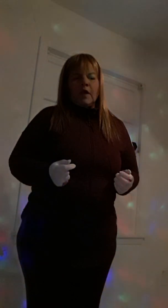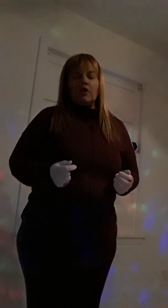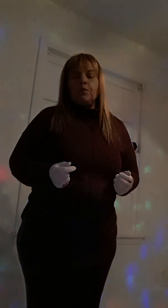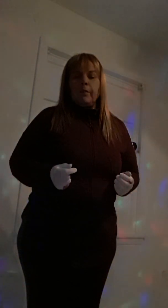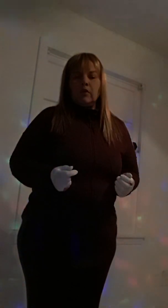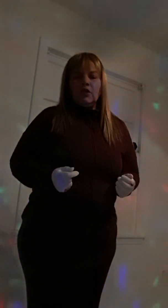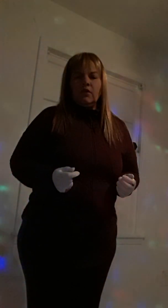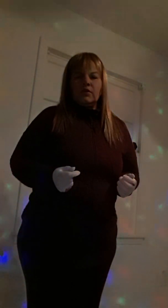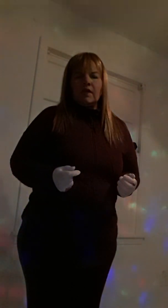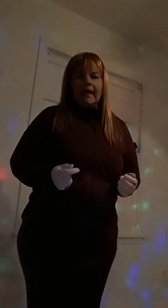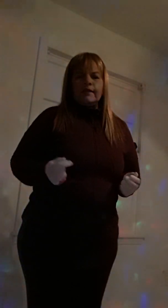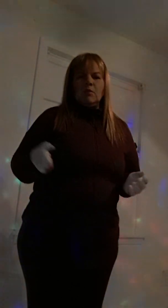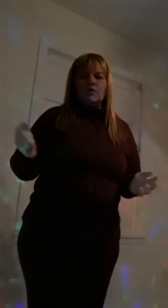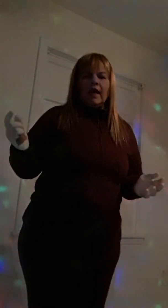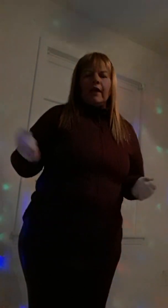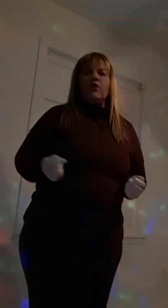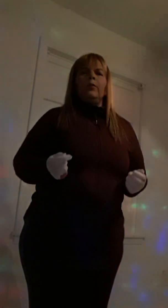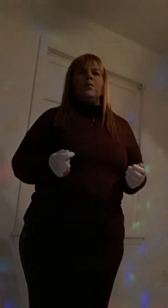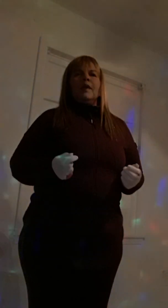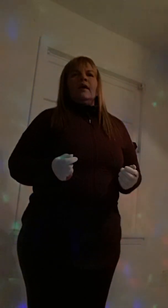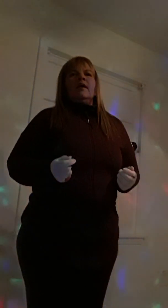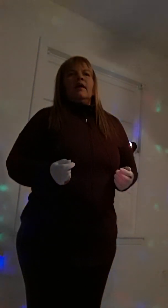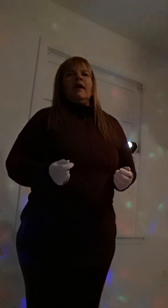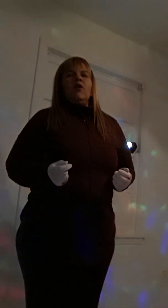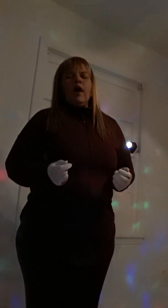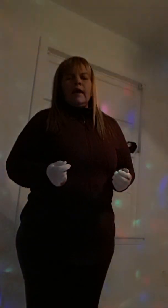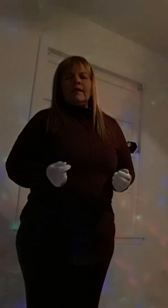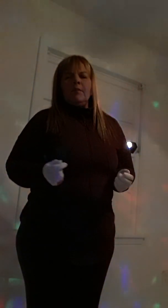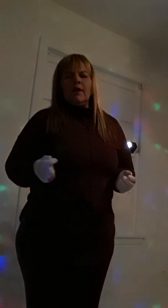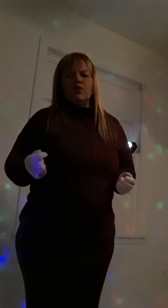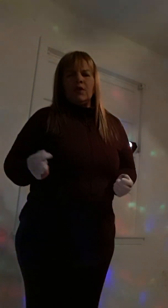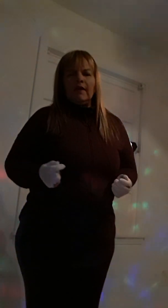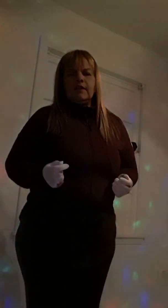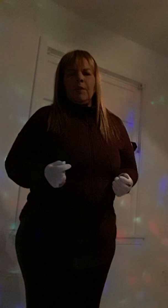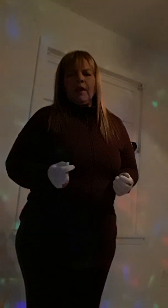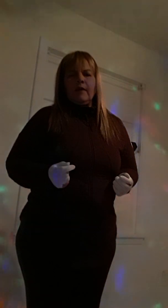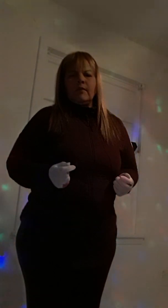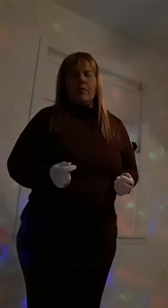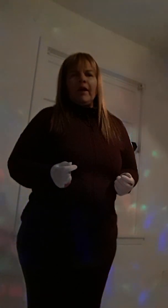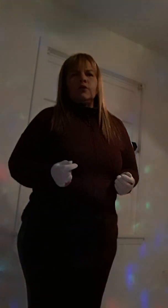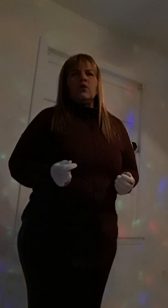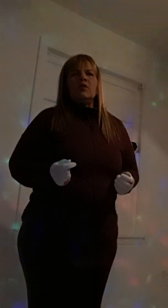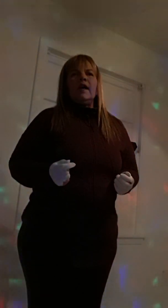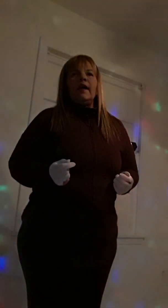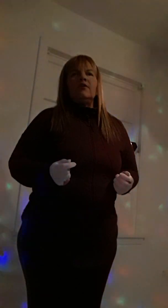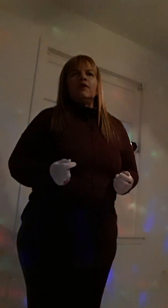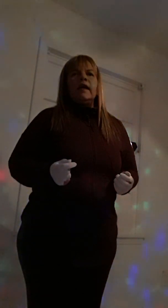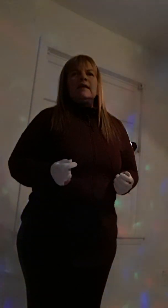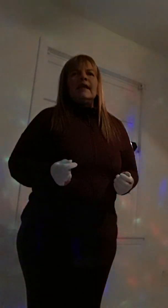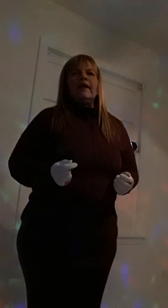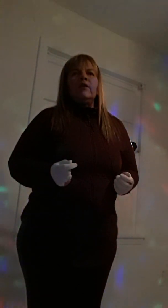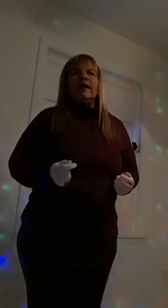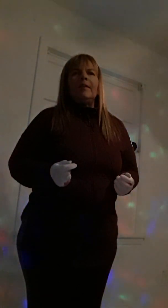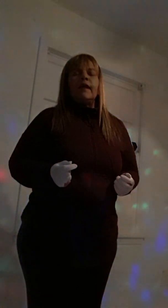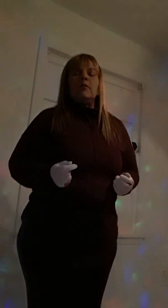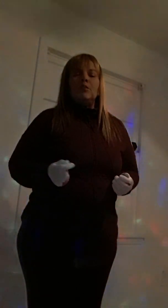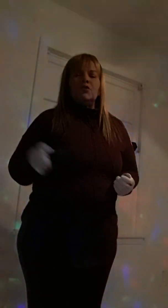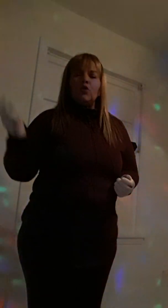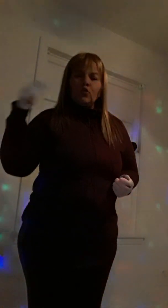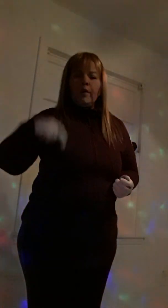los propósitos que hicimos el año. Y ojalá también ustedes, ¿verdad? Para todos aquellos que se quedaron a la mitad, pues los vuelven